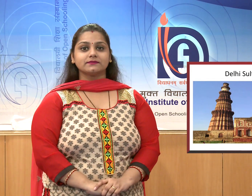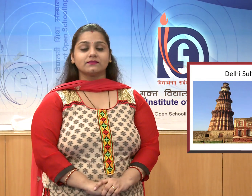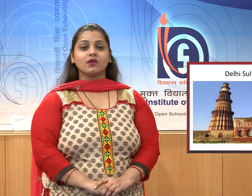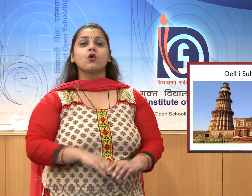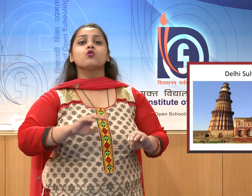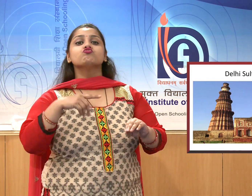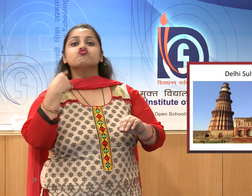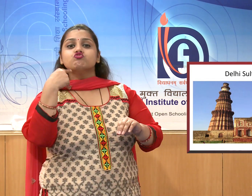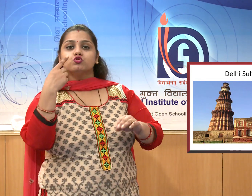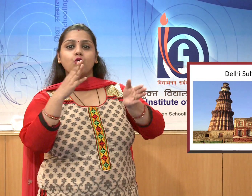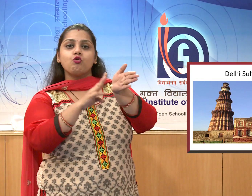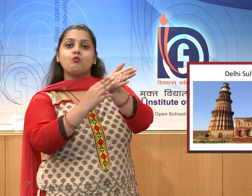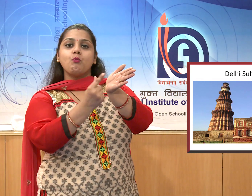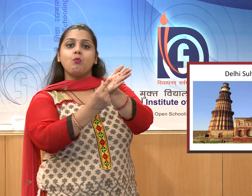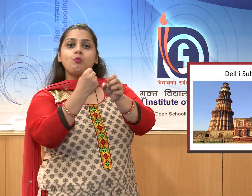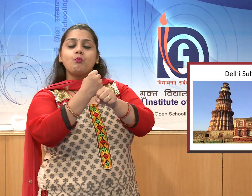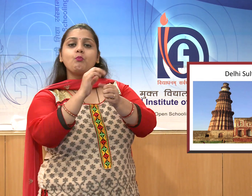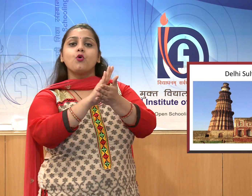the Mughal emperors